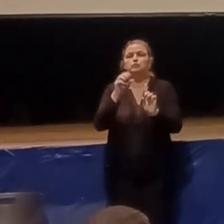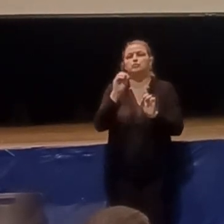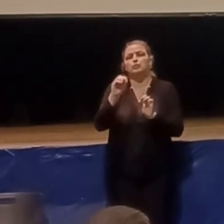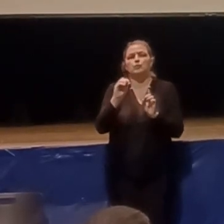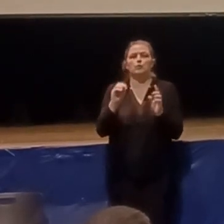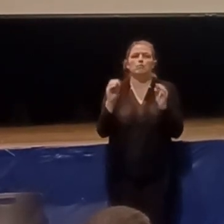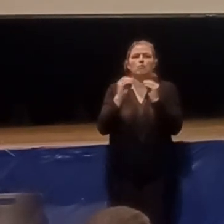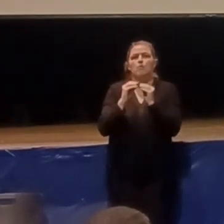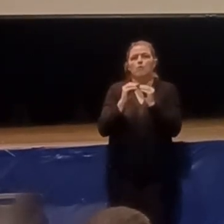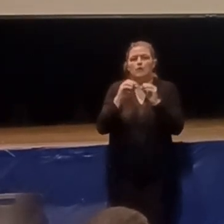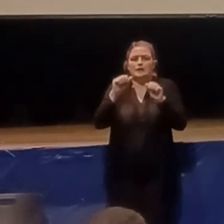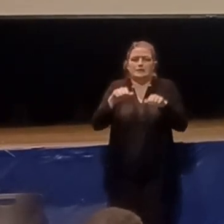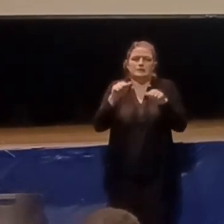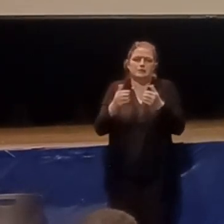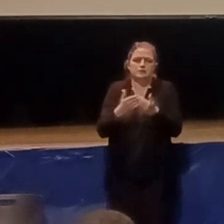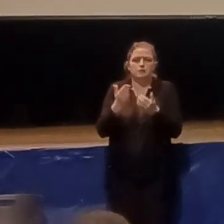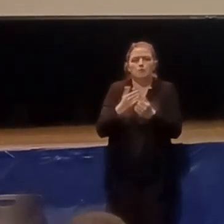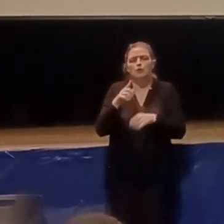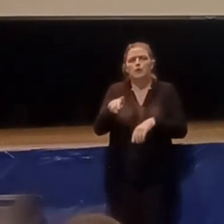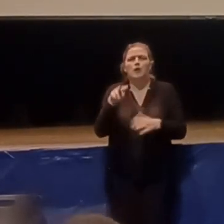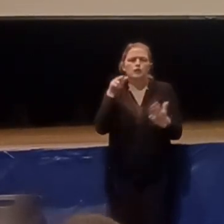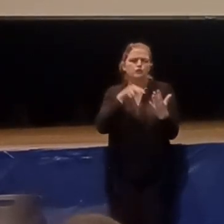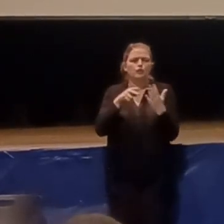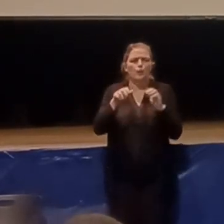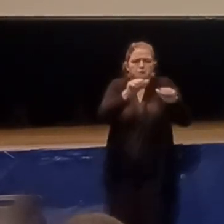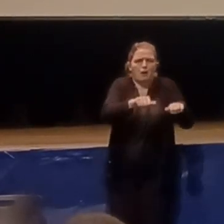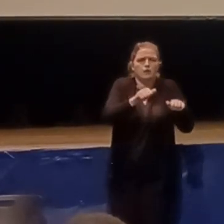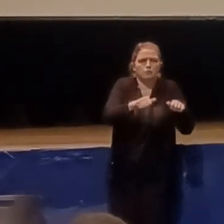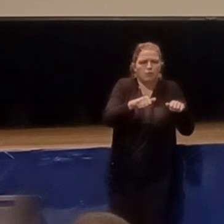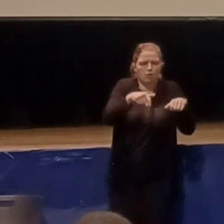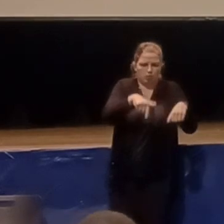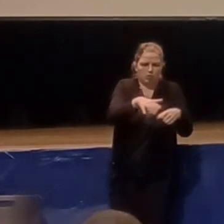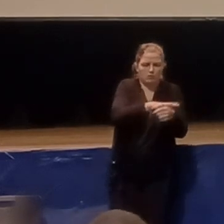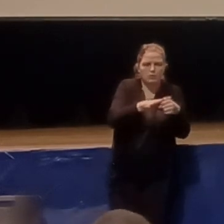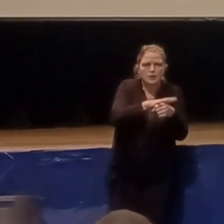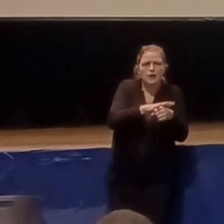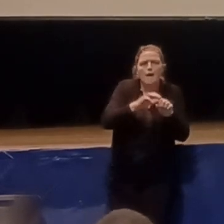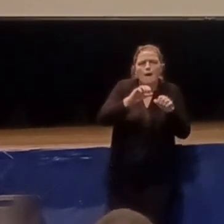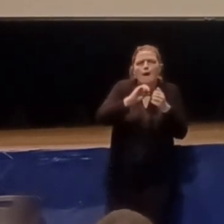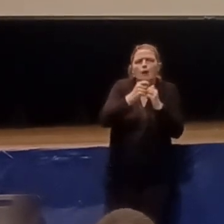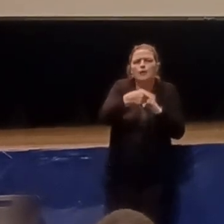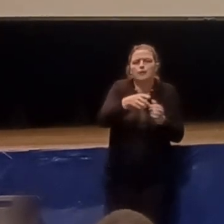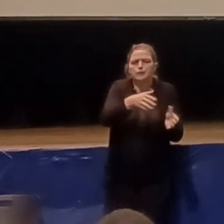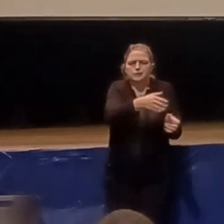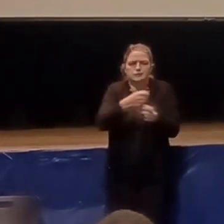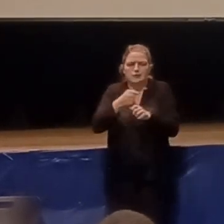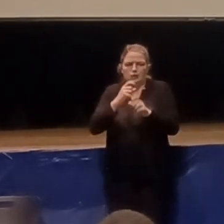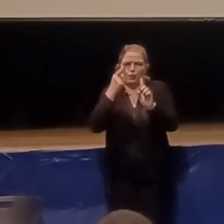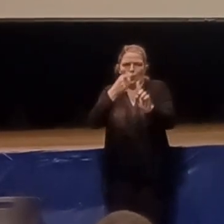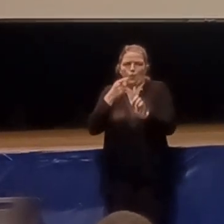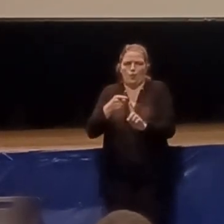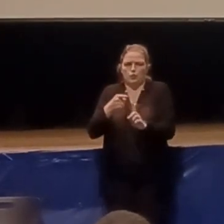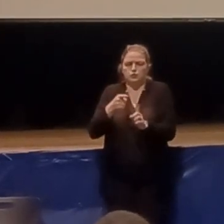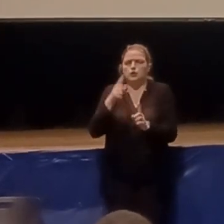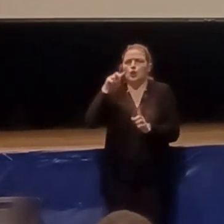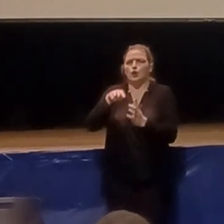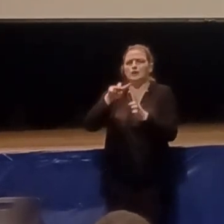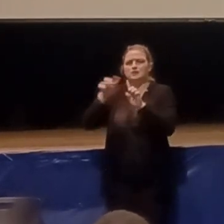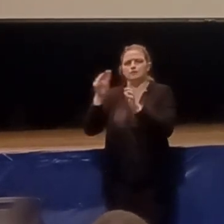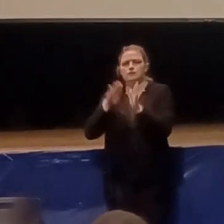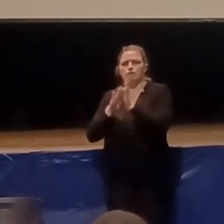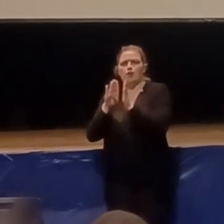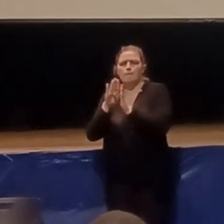of feasibility scenarios, taking a look at what is possible on the site, how can we take all of those goals and look at different development scenarios